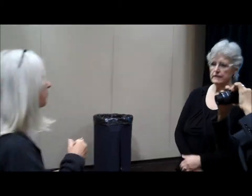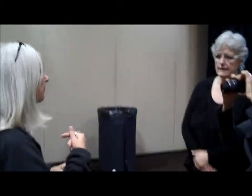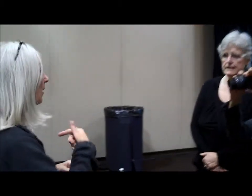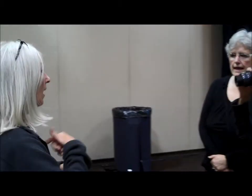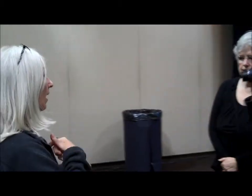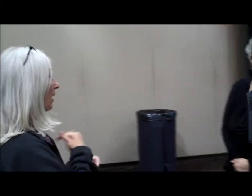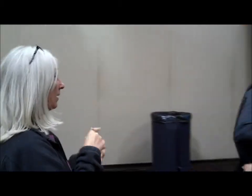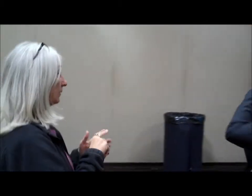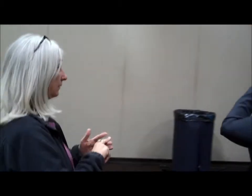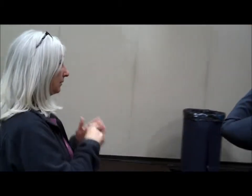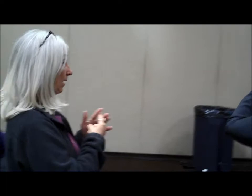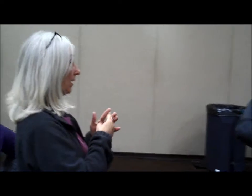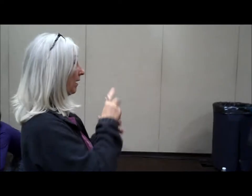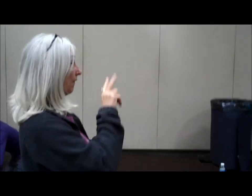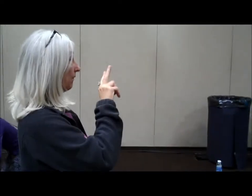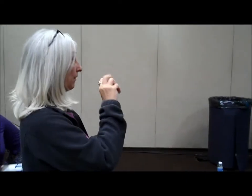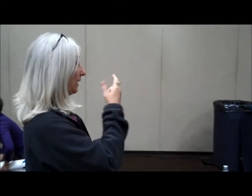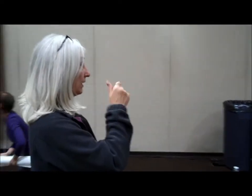Certainly, yes.